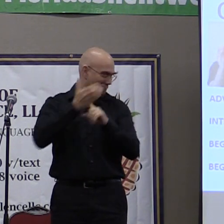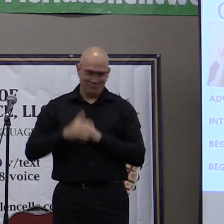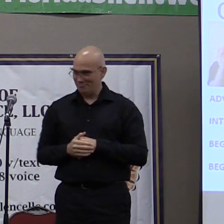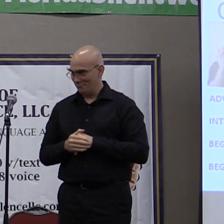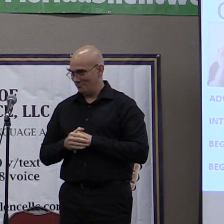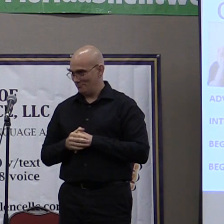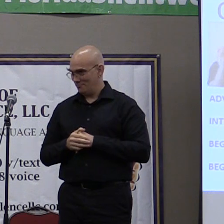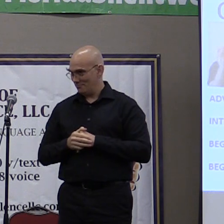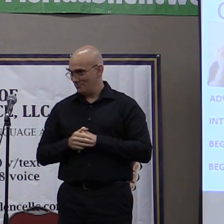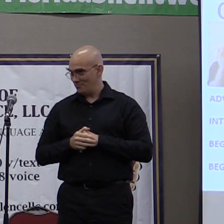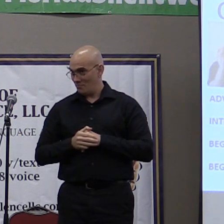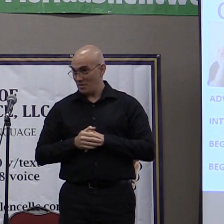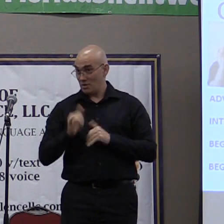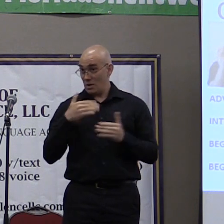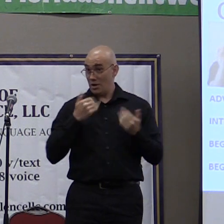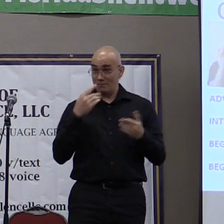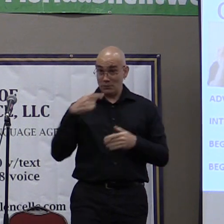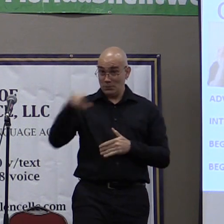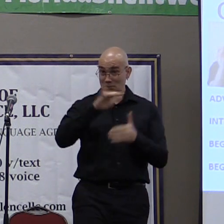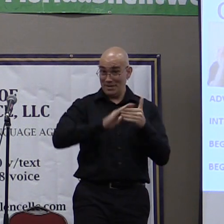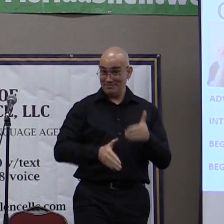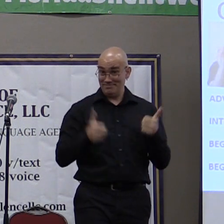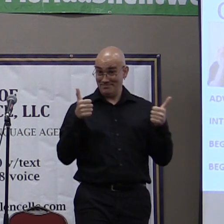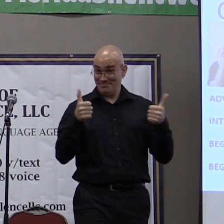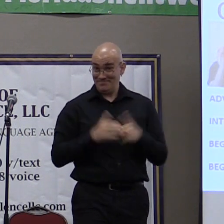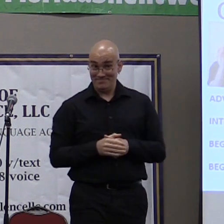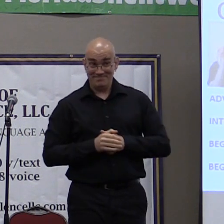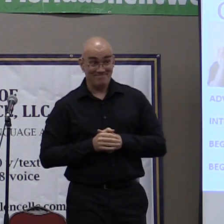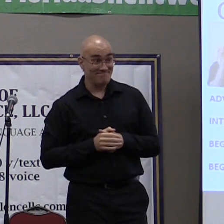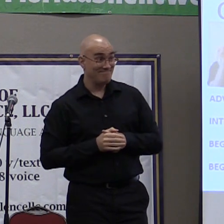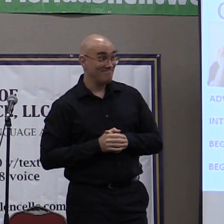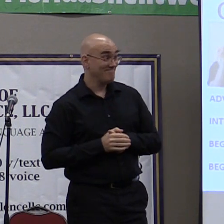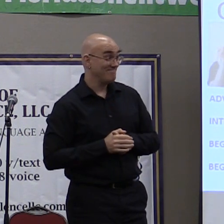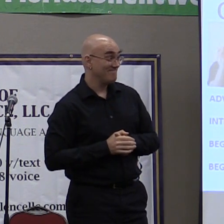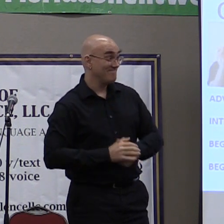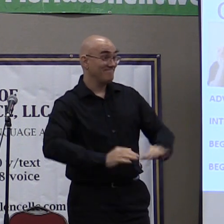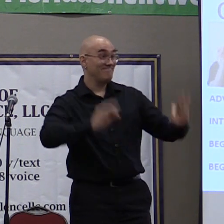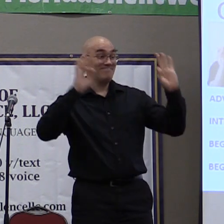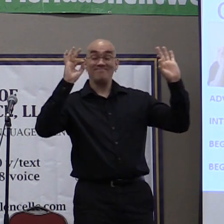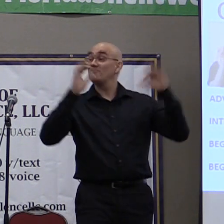eyes, different signs, different characters. That's what I offer for you this weekend.